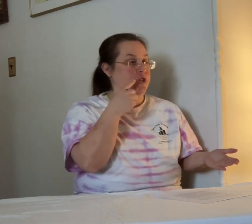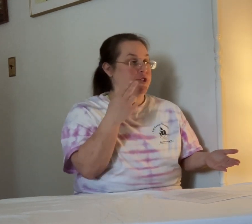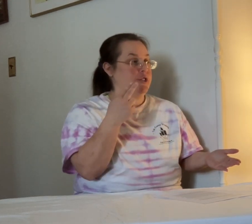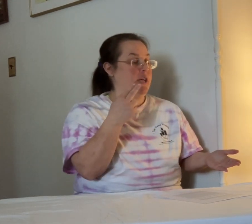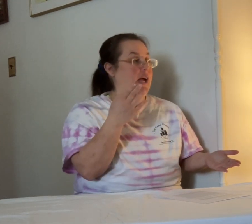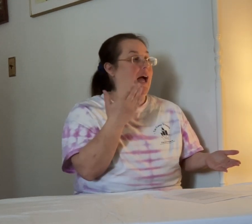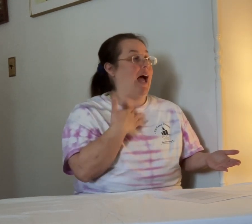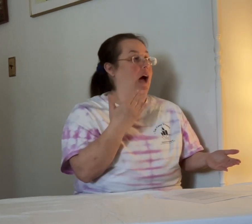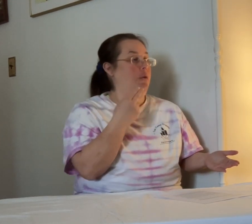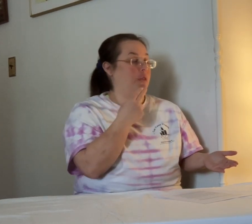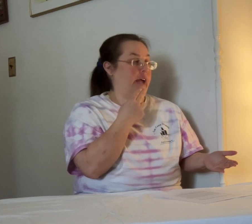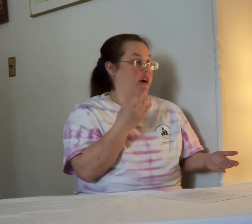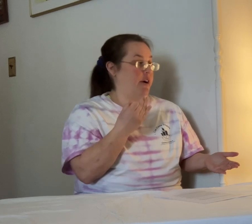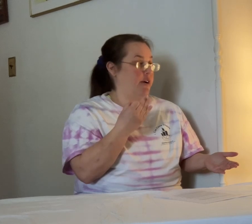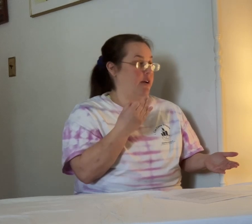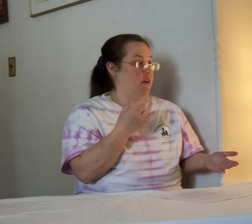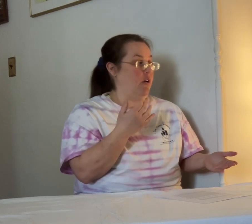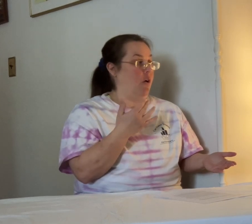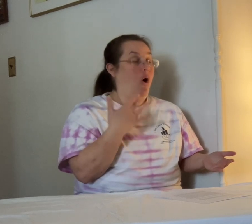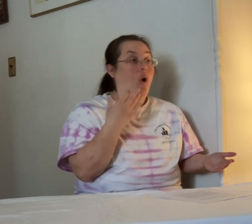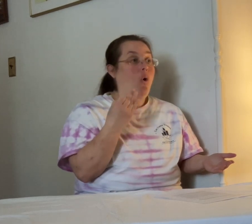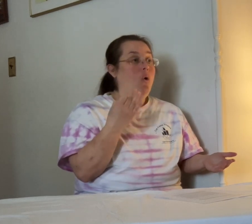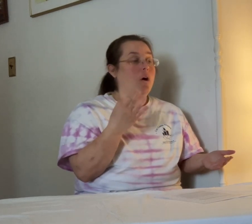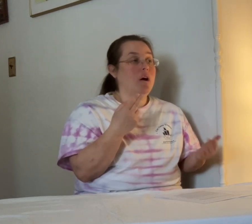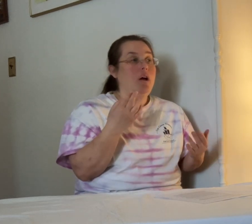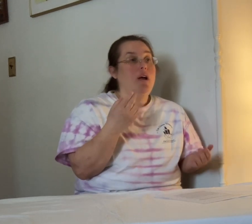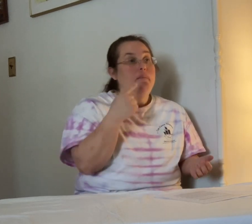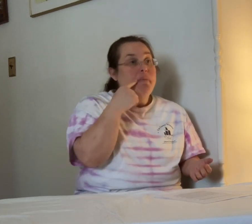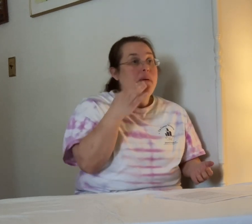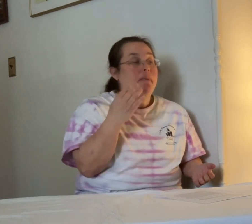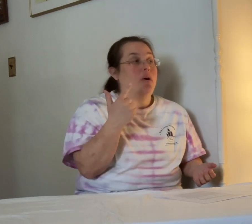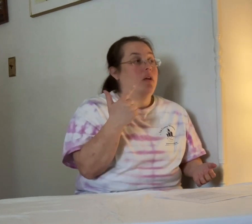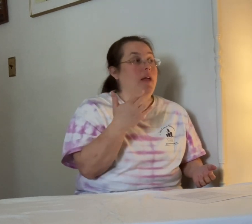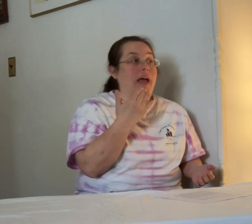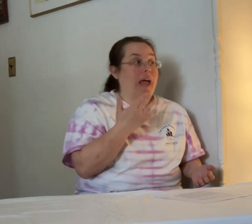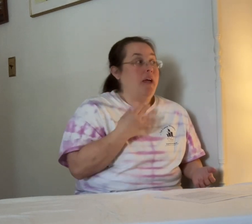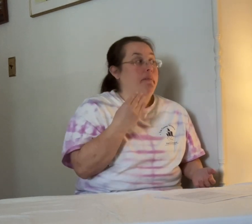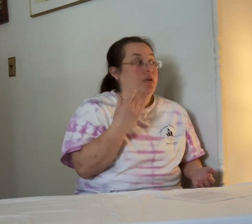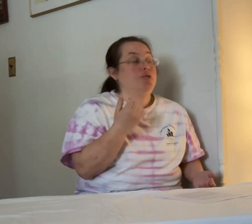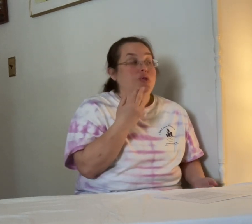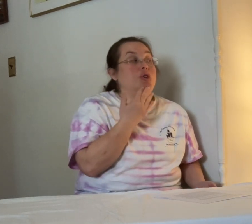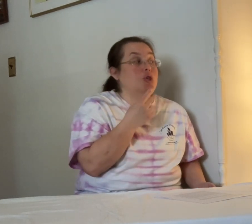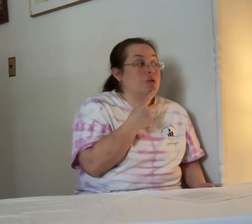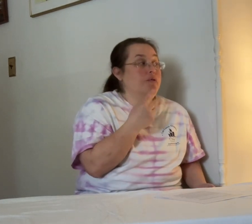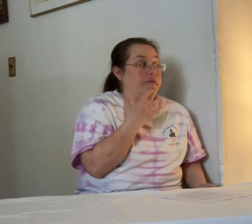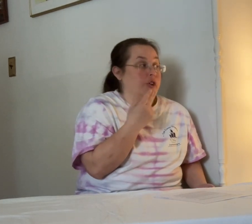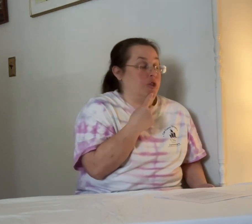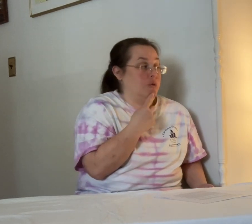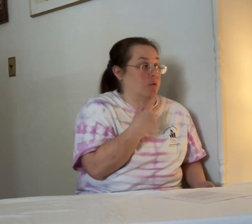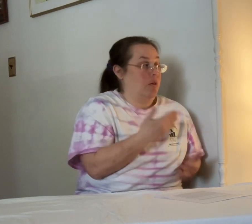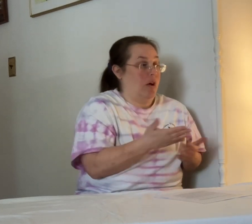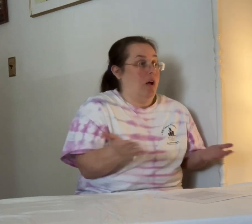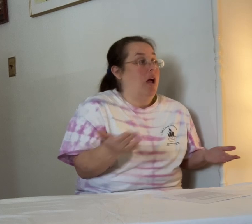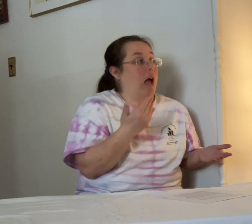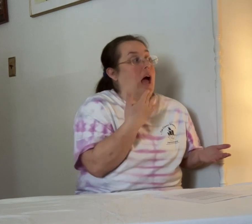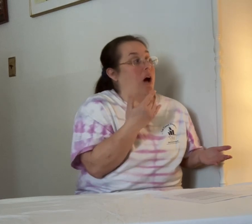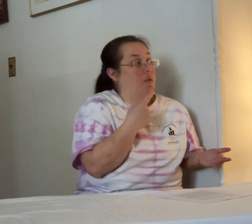vendors out there, or people able to queue for you out